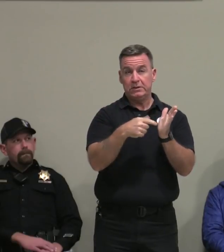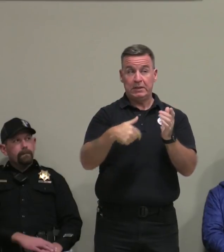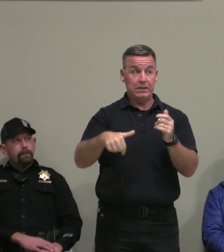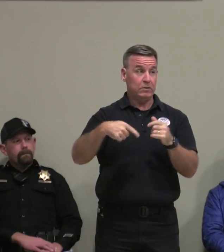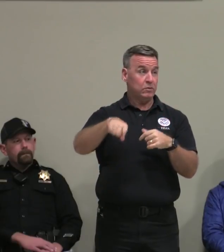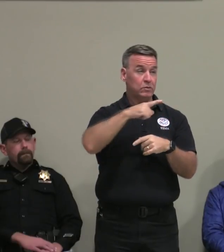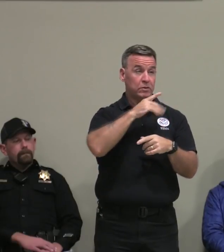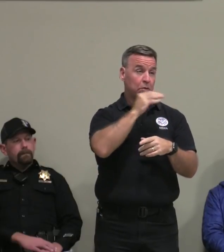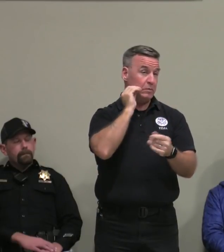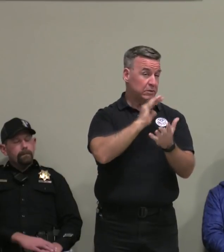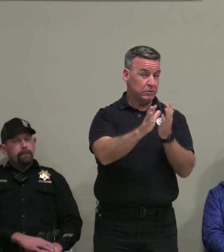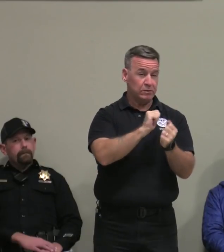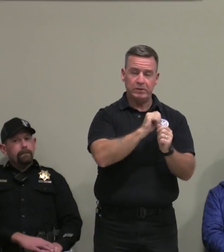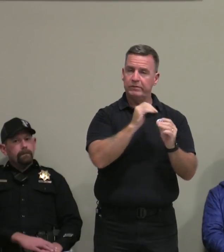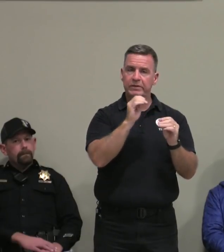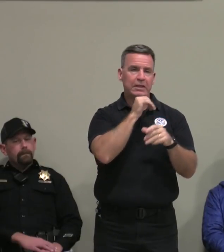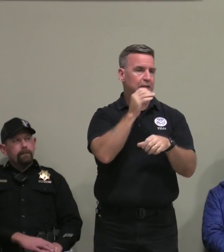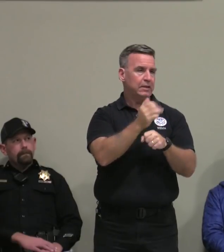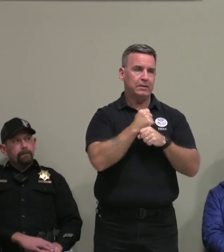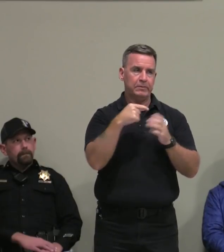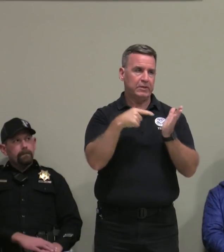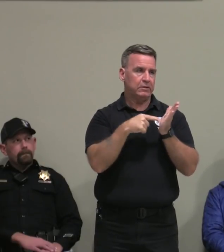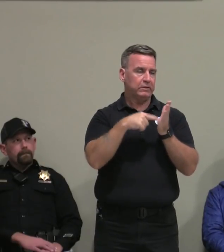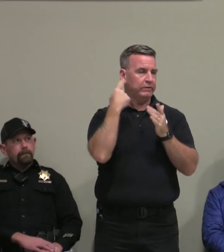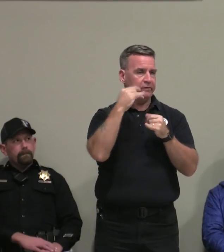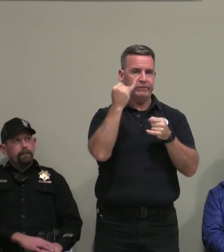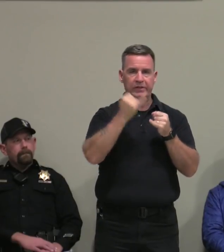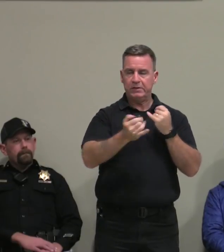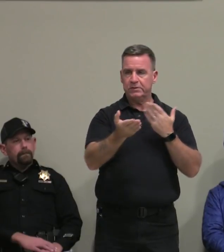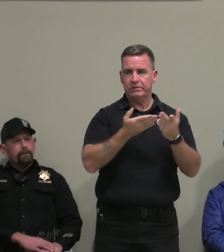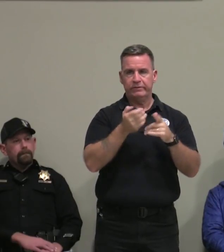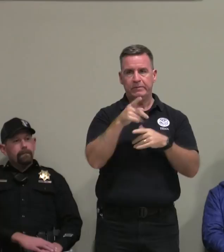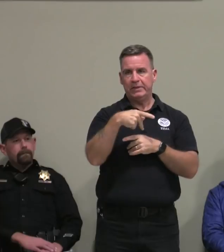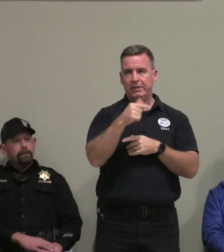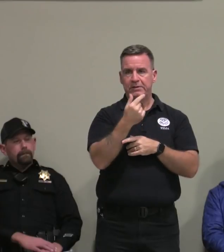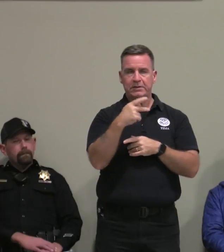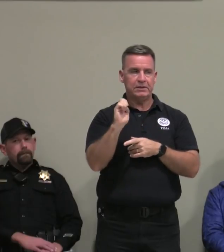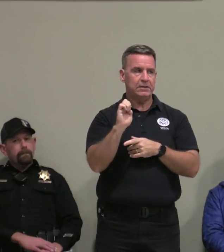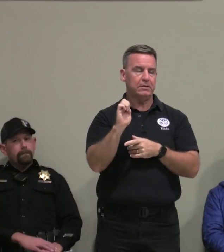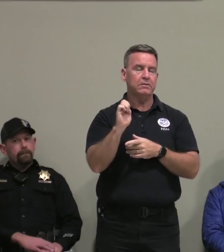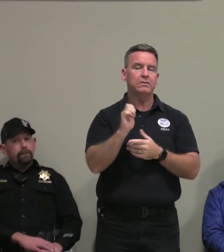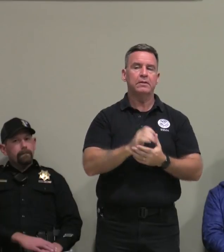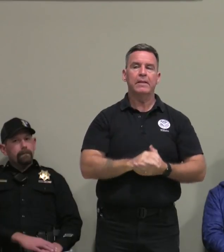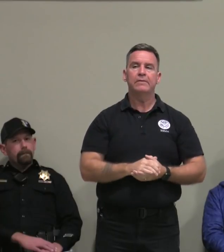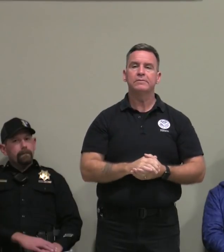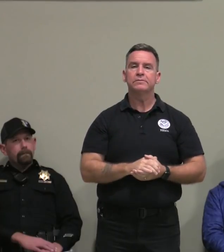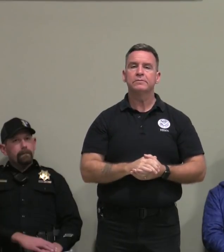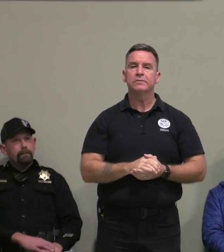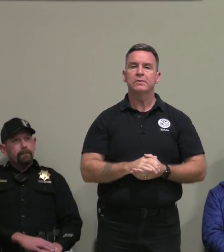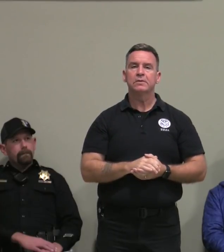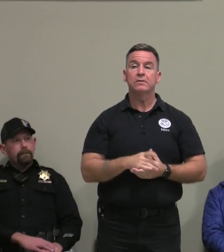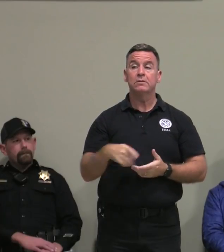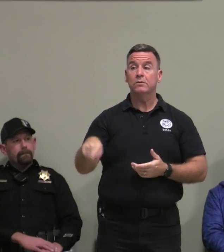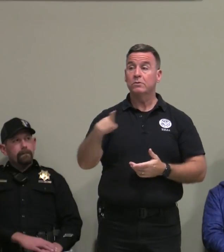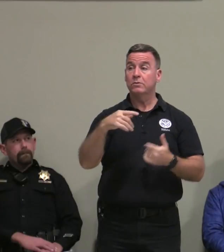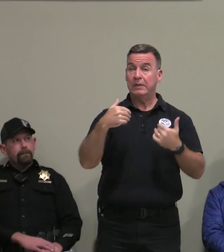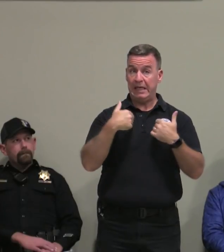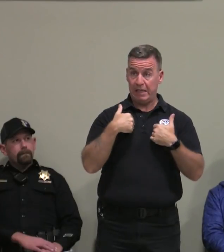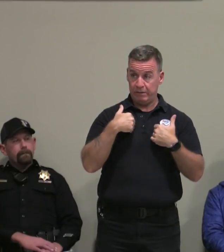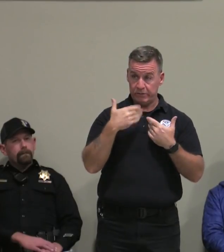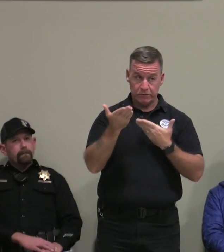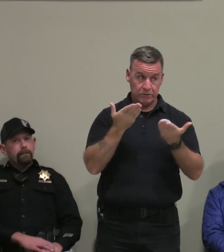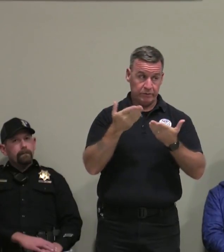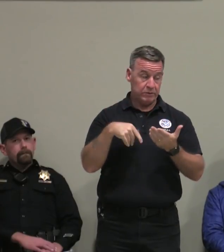Anyone whose home is destroyed will not receive a bill for final service from PG&E. For those of you that have